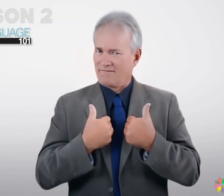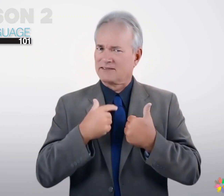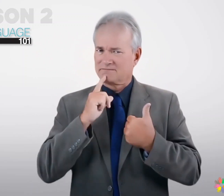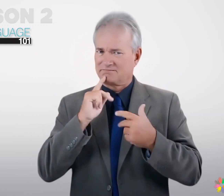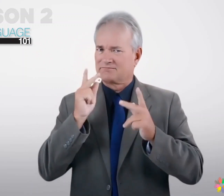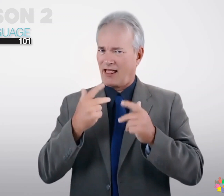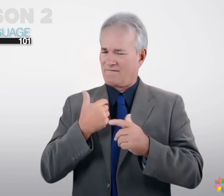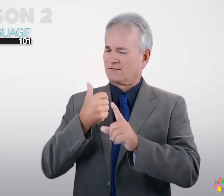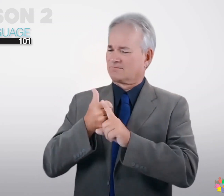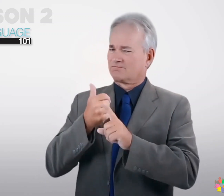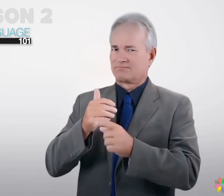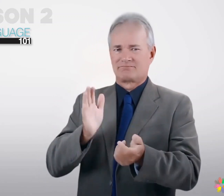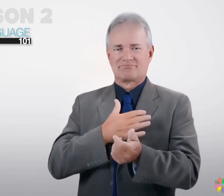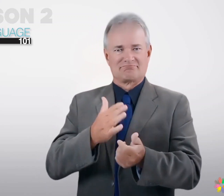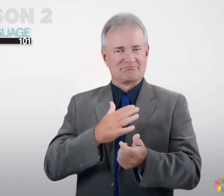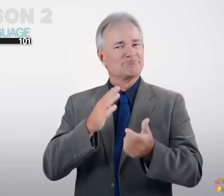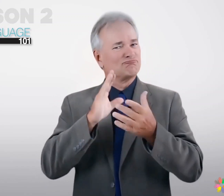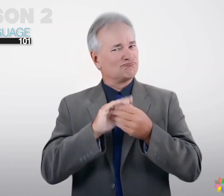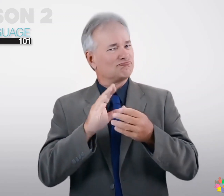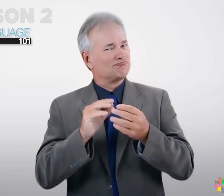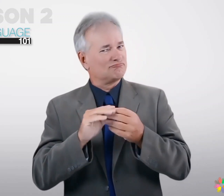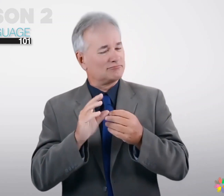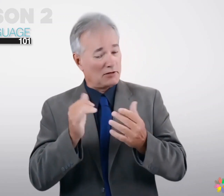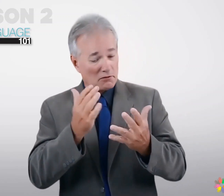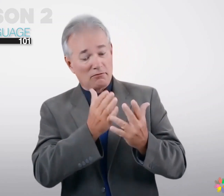We have music. We have our own beats,